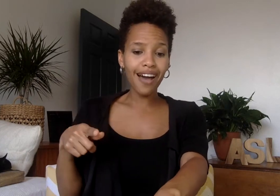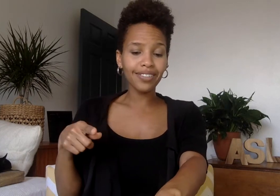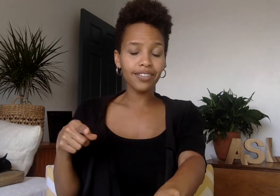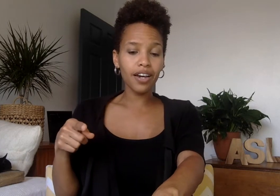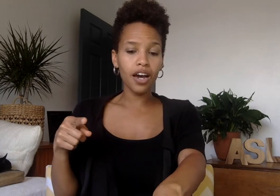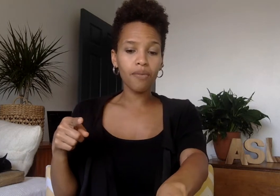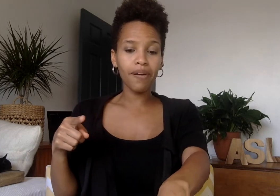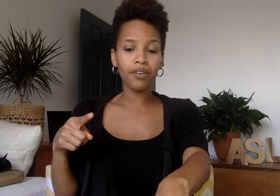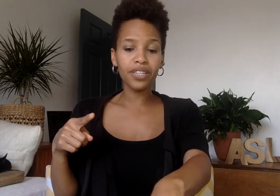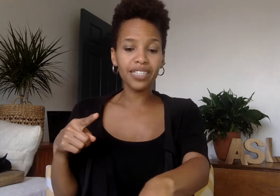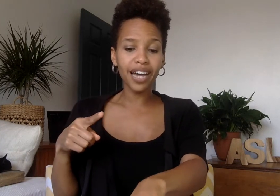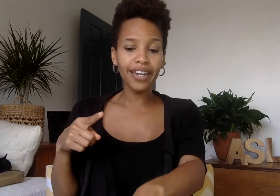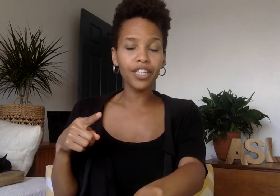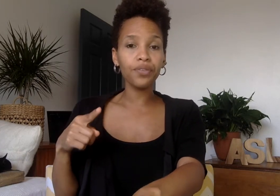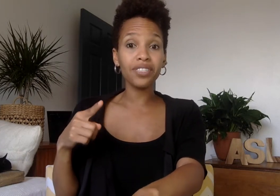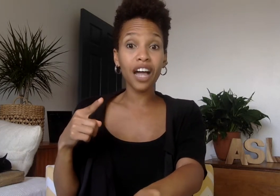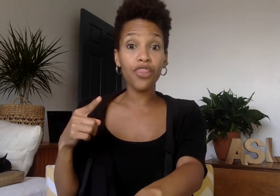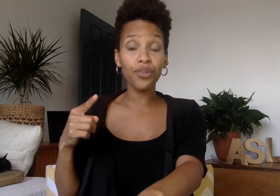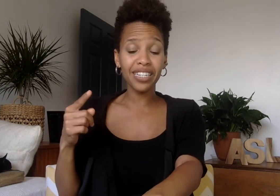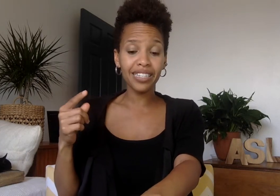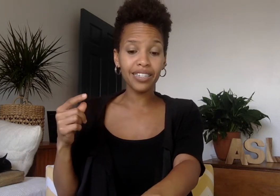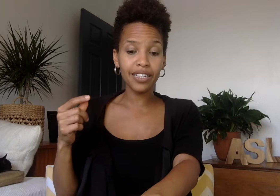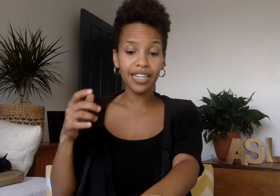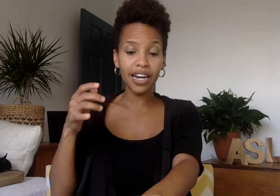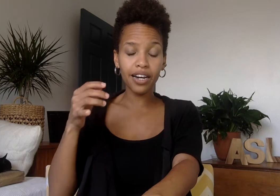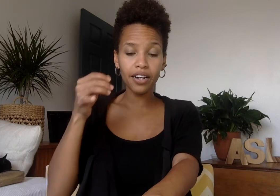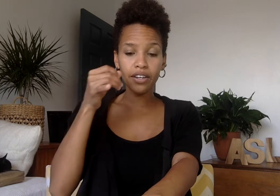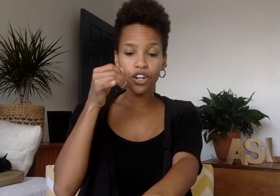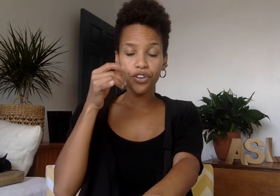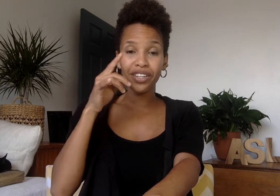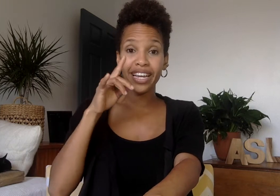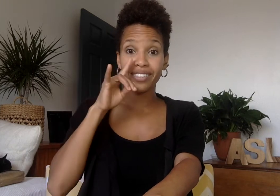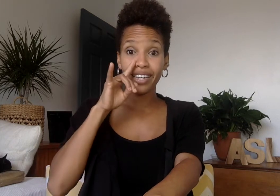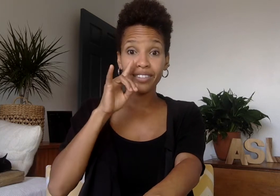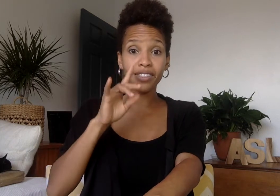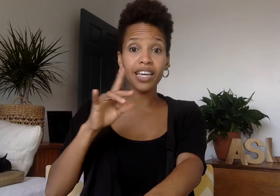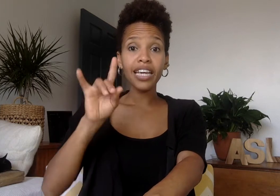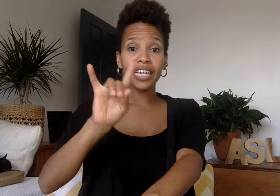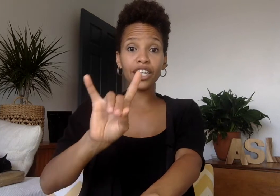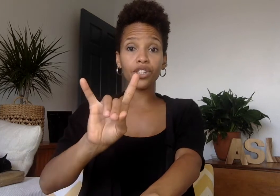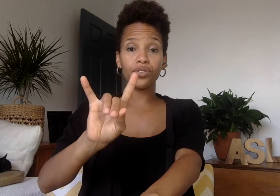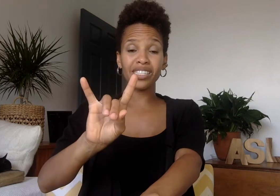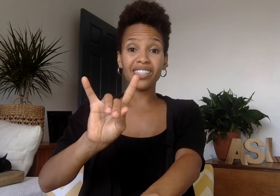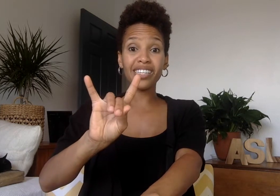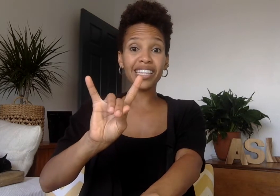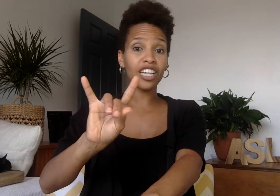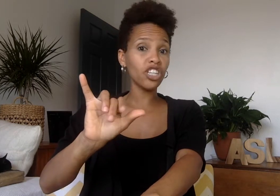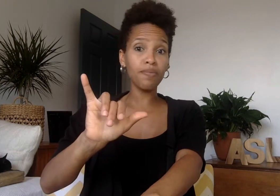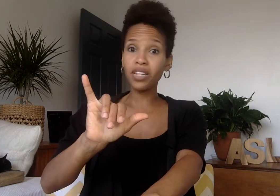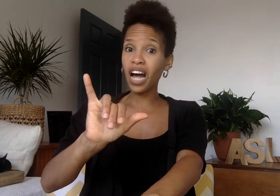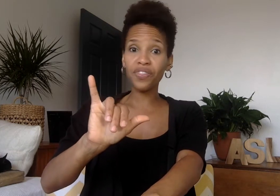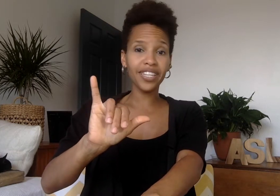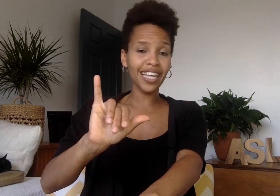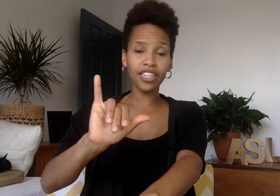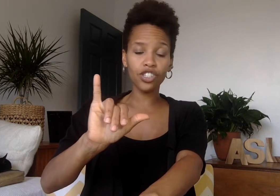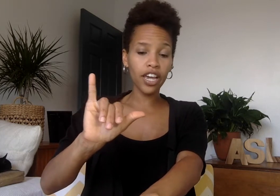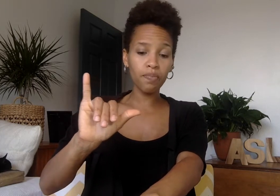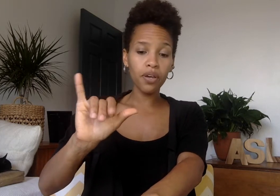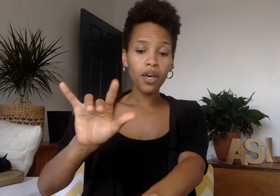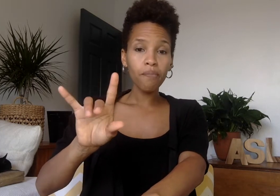asked about the sign he uses at 38 seconds. He uses this hand shape, not this hand shape, but